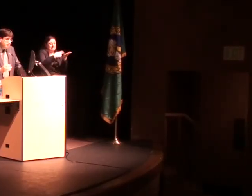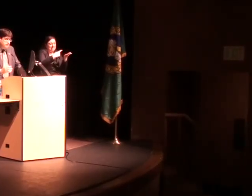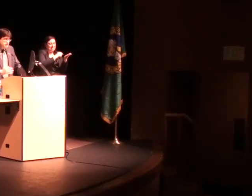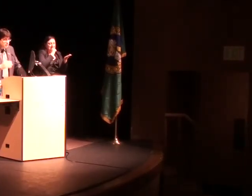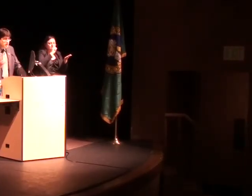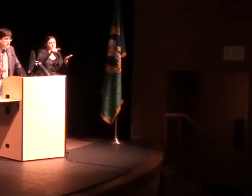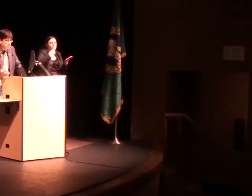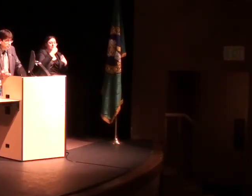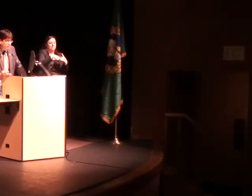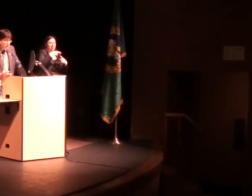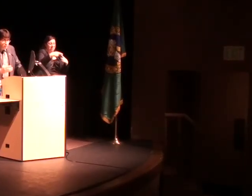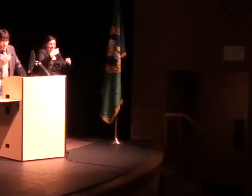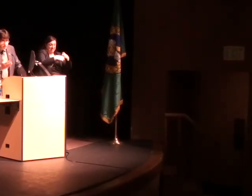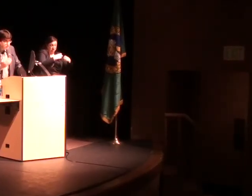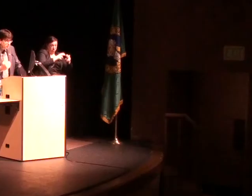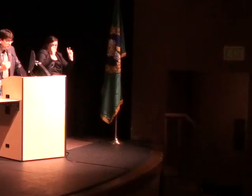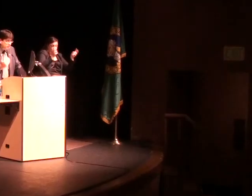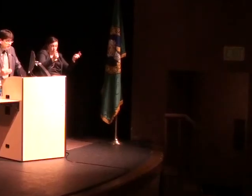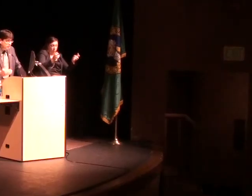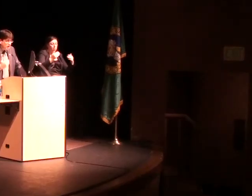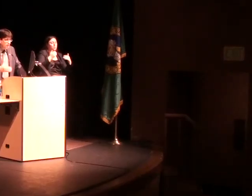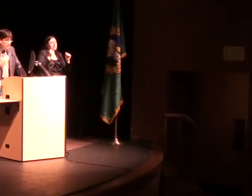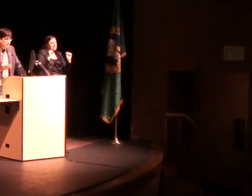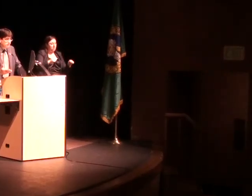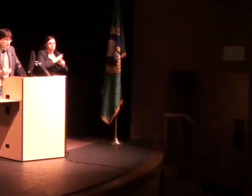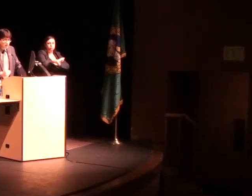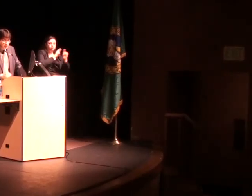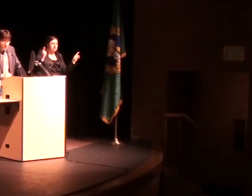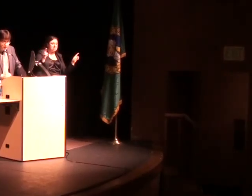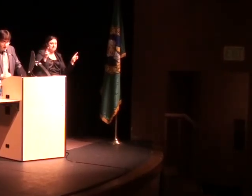have difference in many issues, and we are ready to hear what are